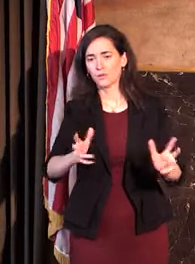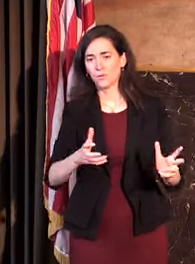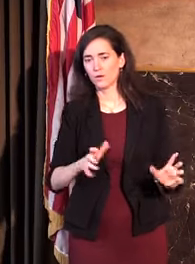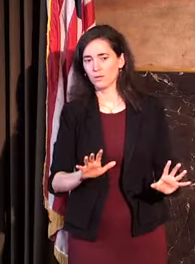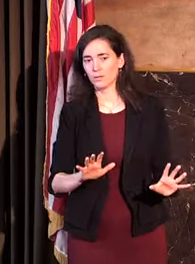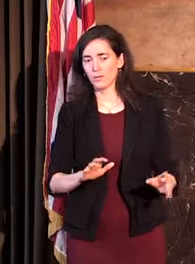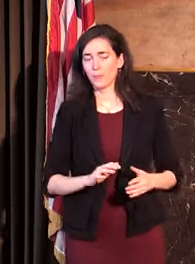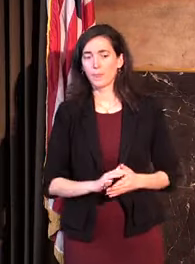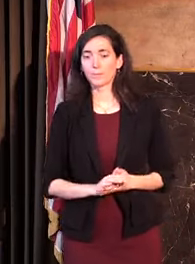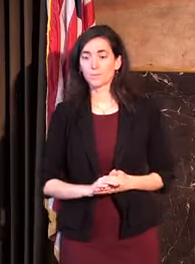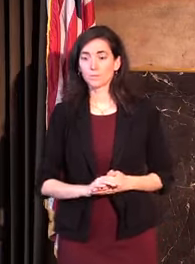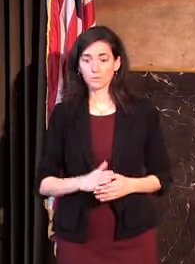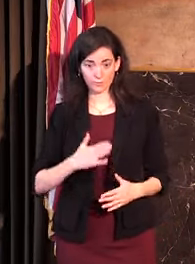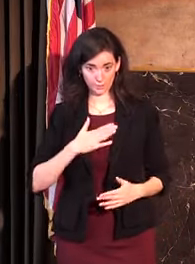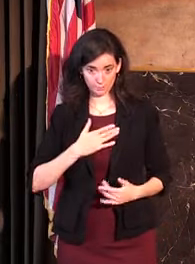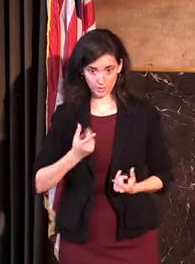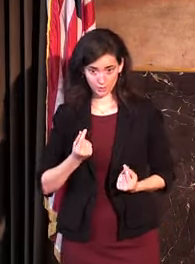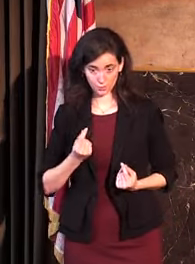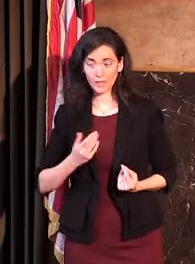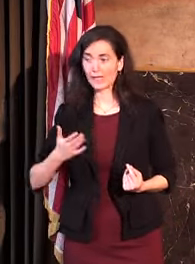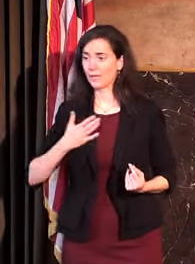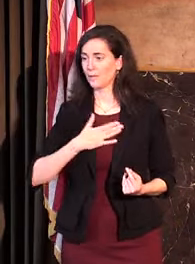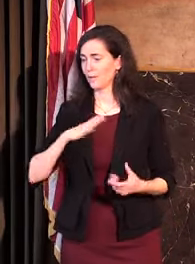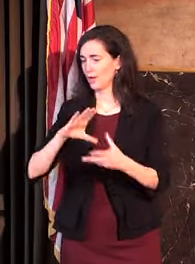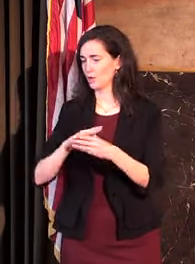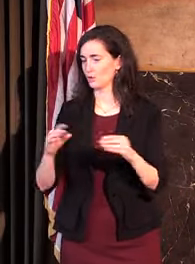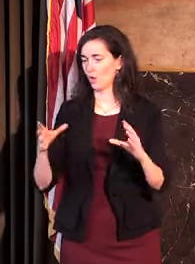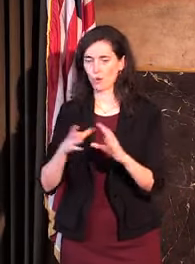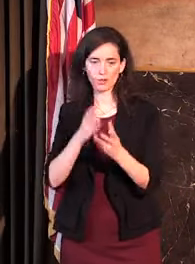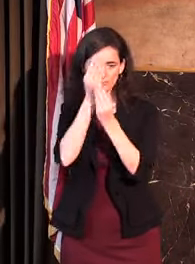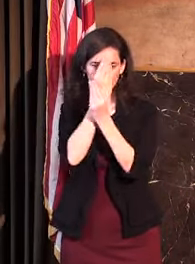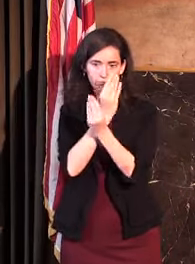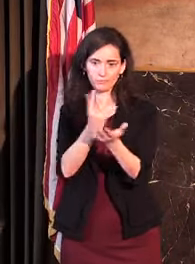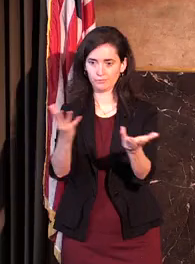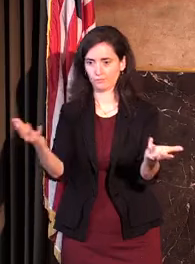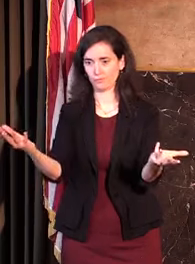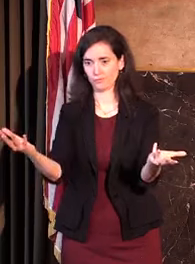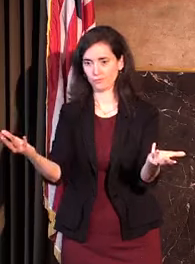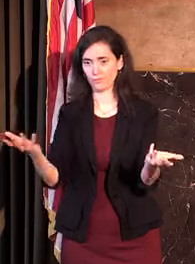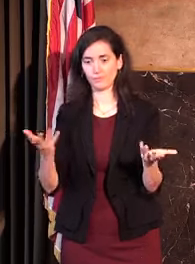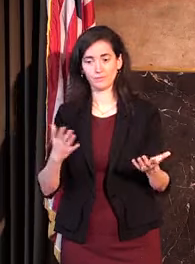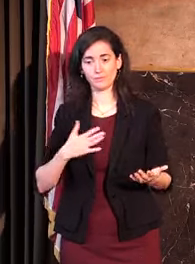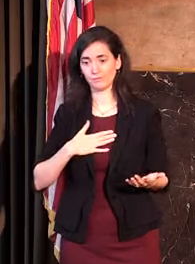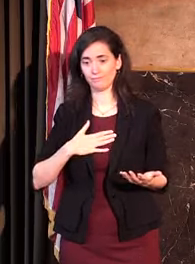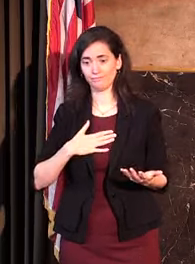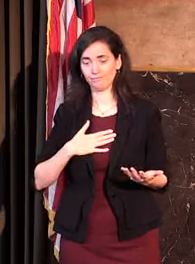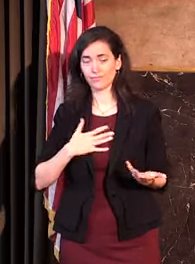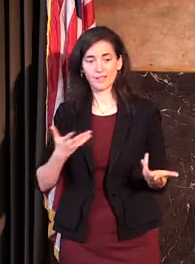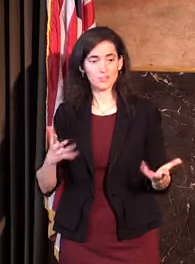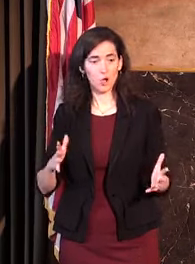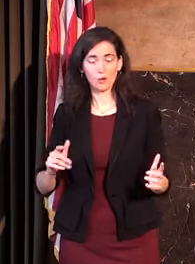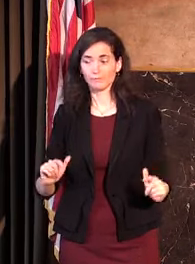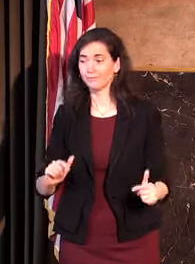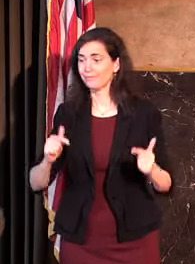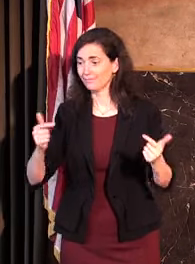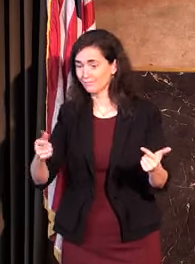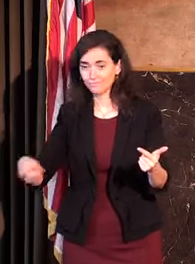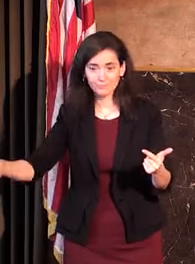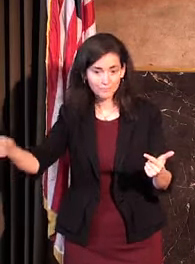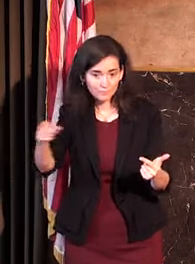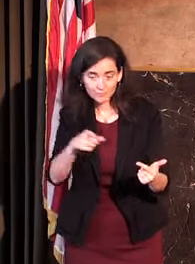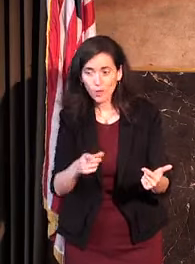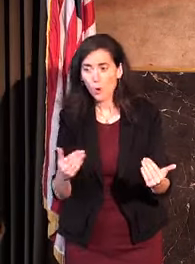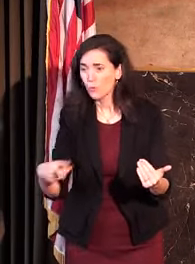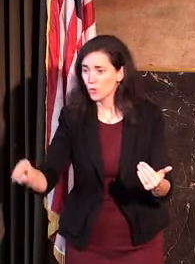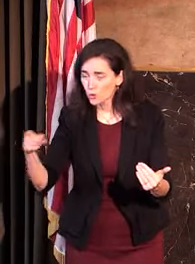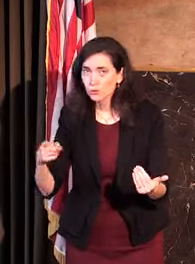What I can do is share my story with you guys and hope that this encourages you to stay as safe as possible.